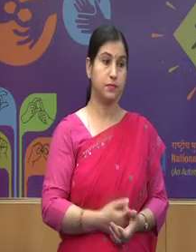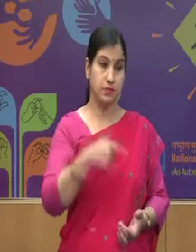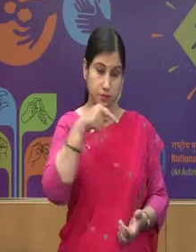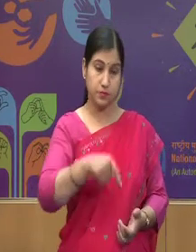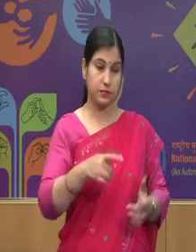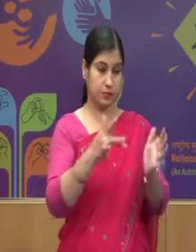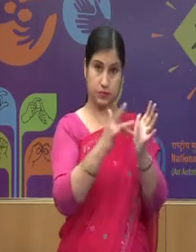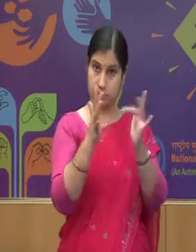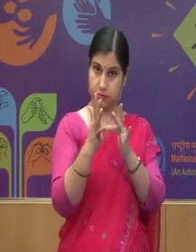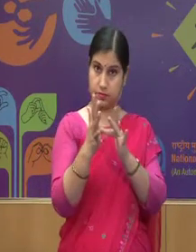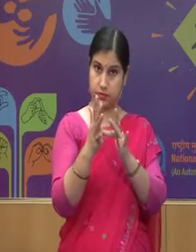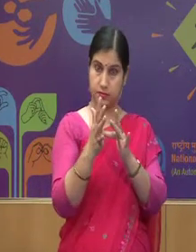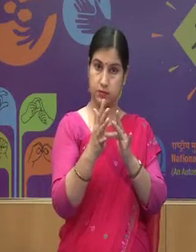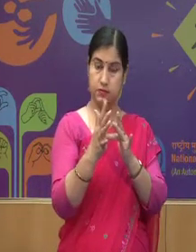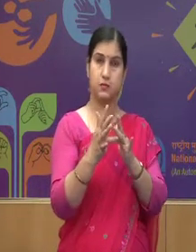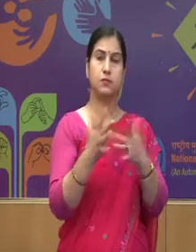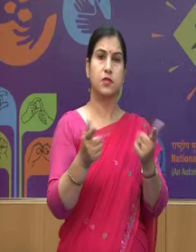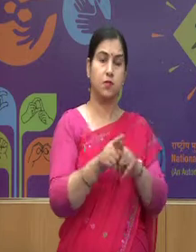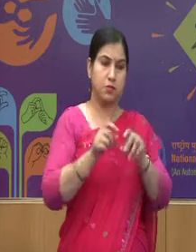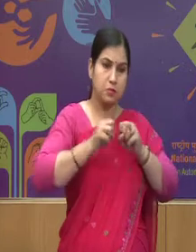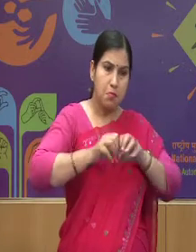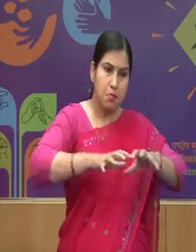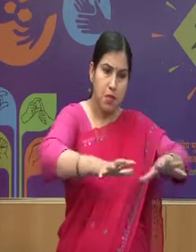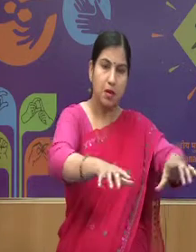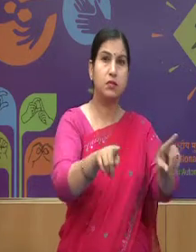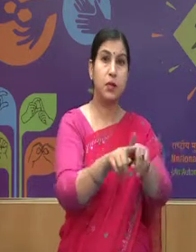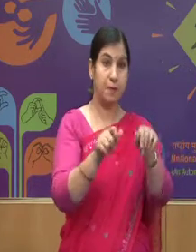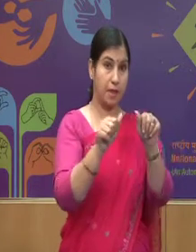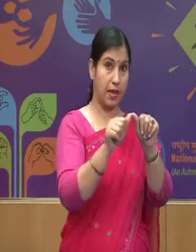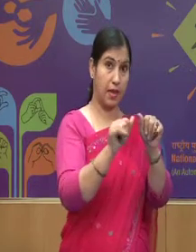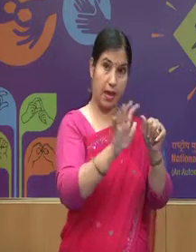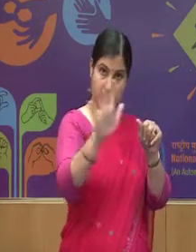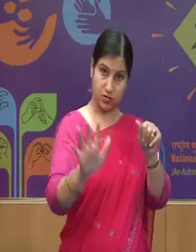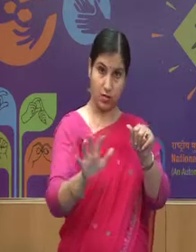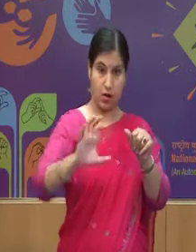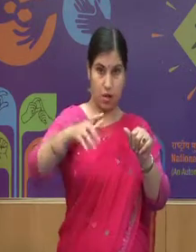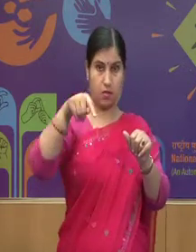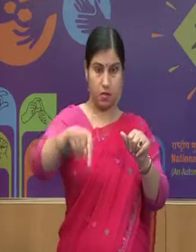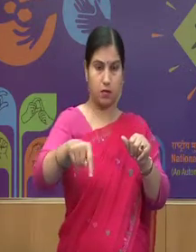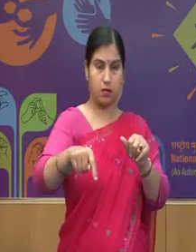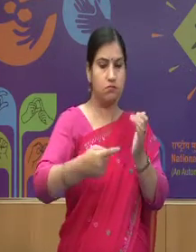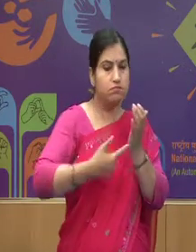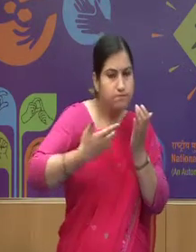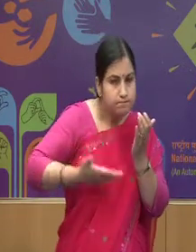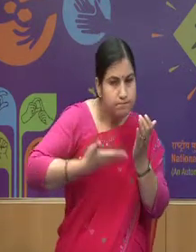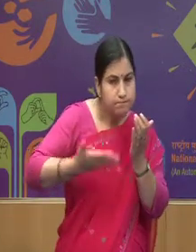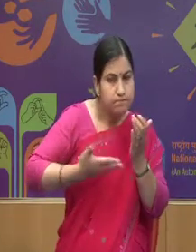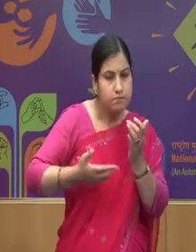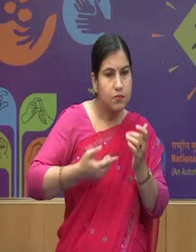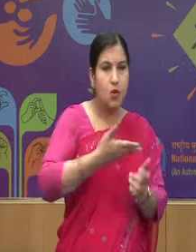Spreading Christianity and making Asian and African countries civilized became chief